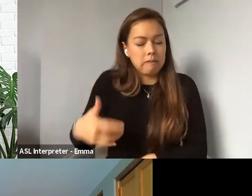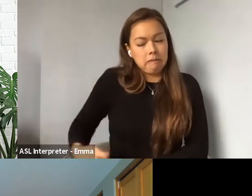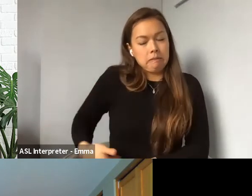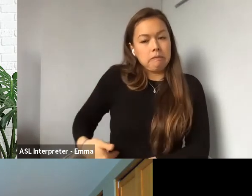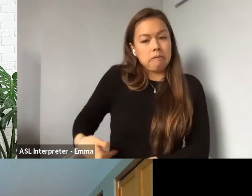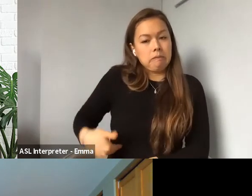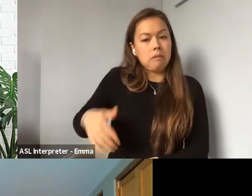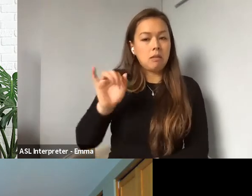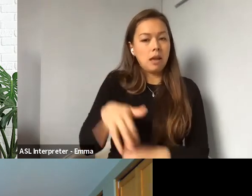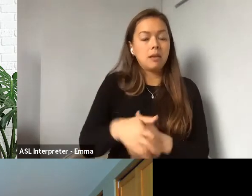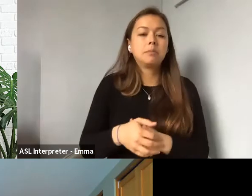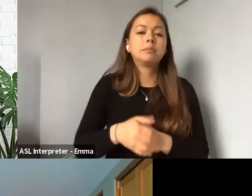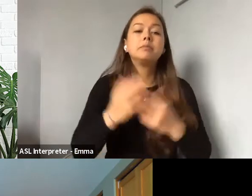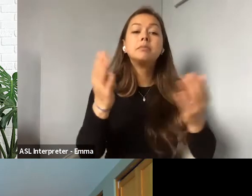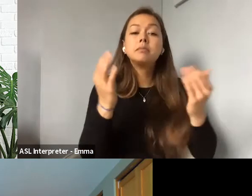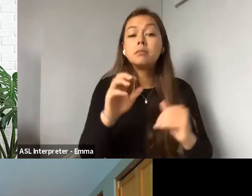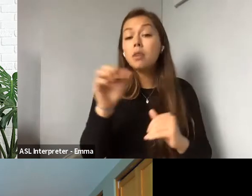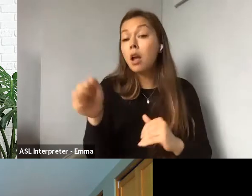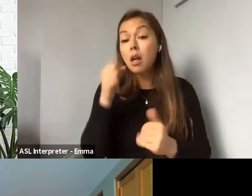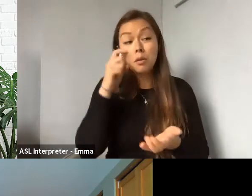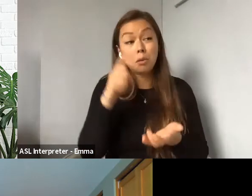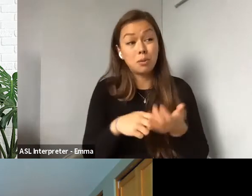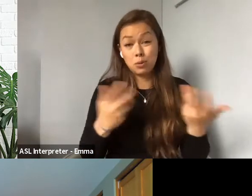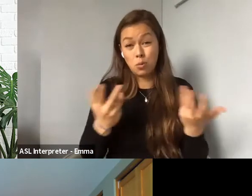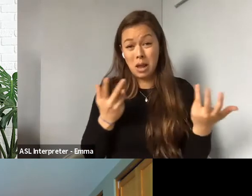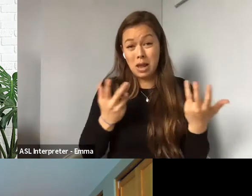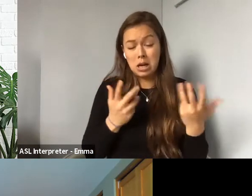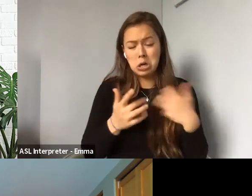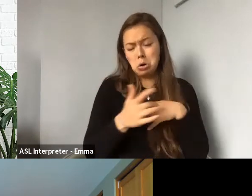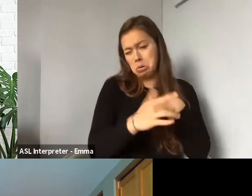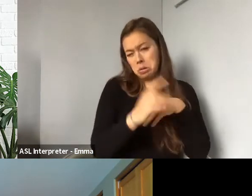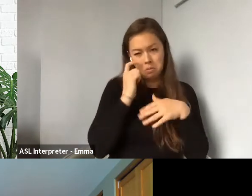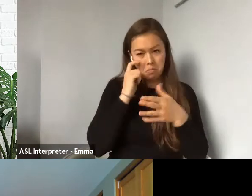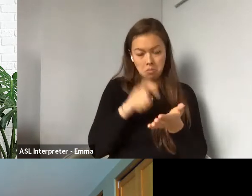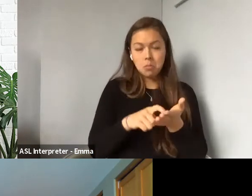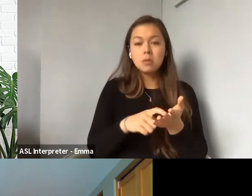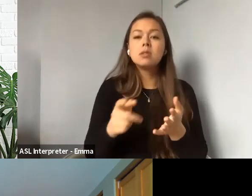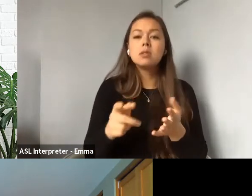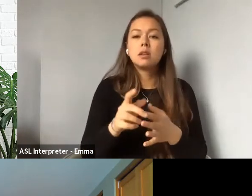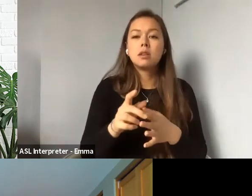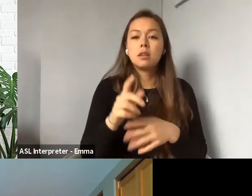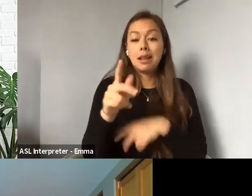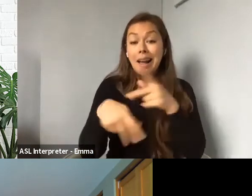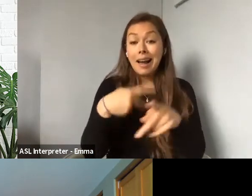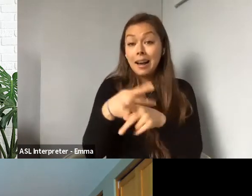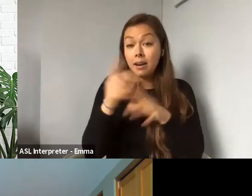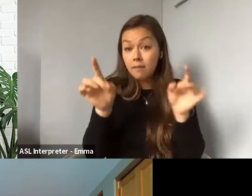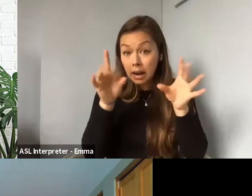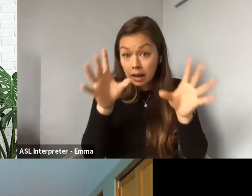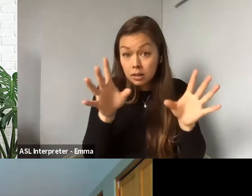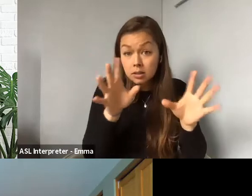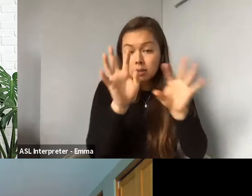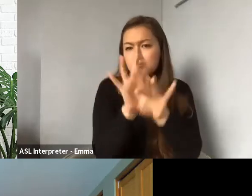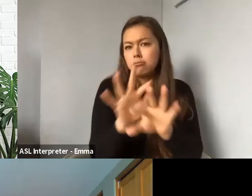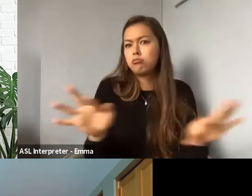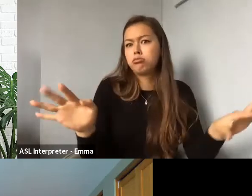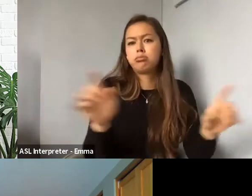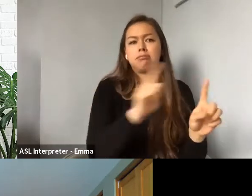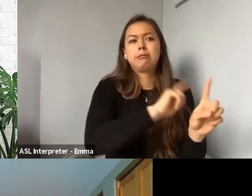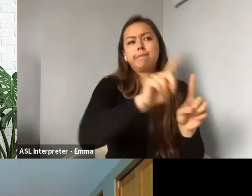quite diverse. So we weren't sure what was going to get referred. We thought, is it going to be people